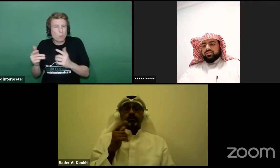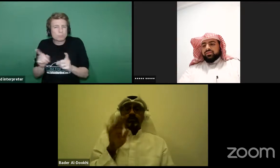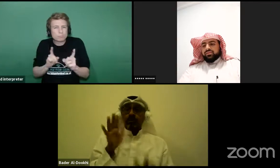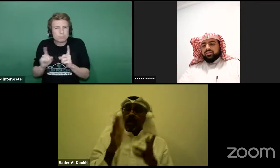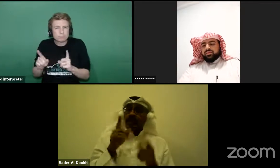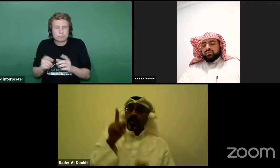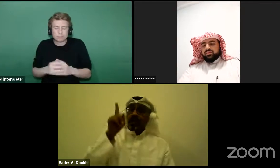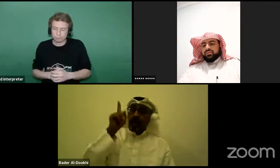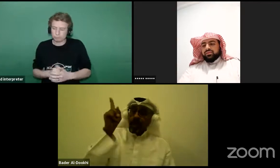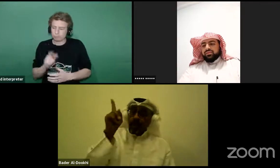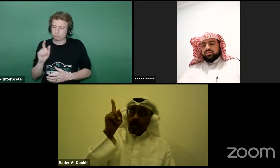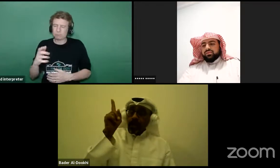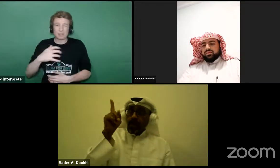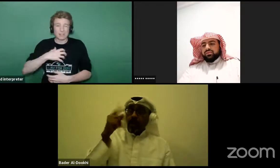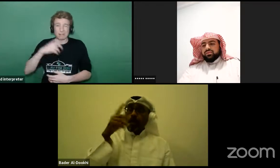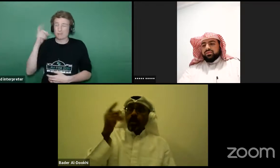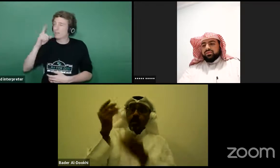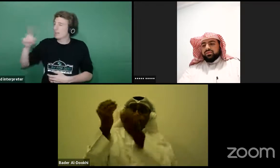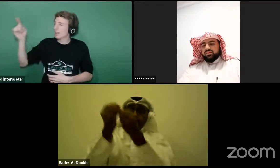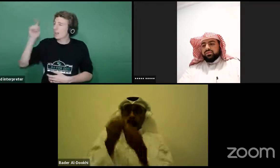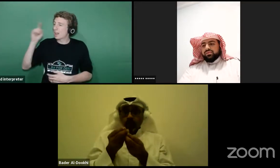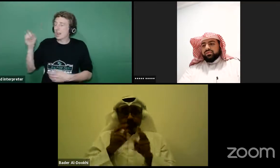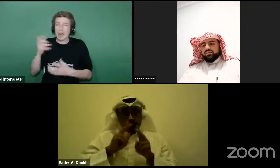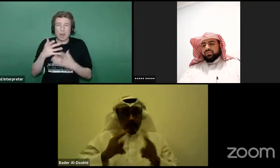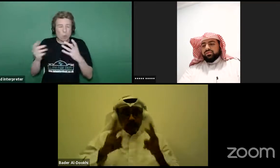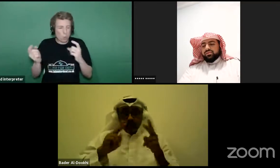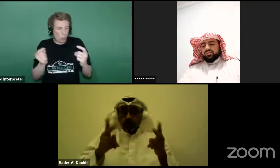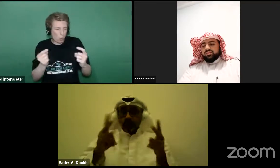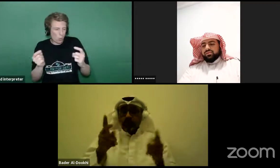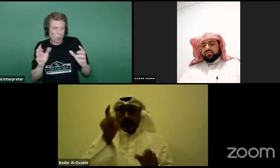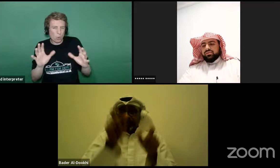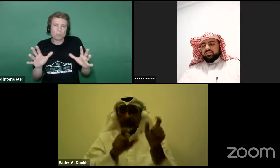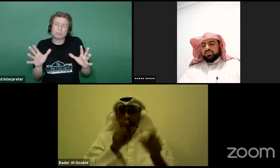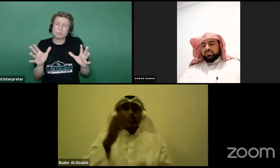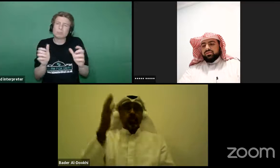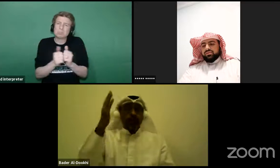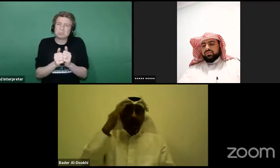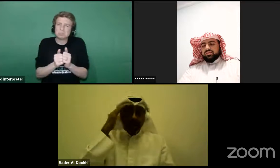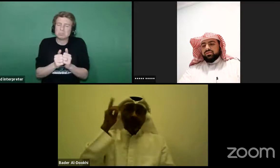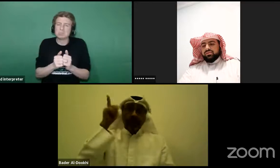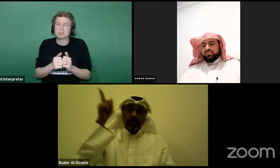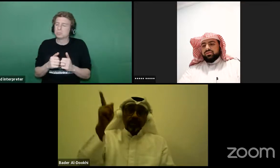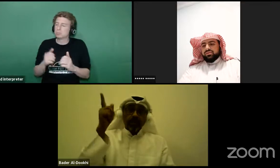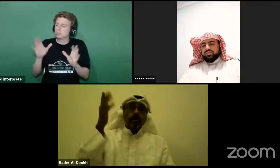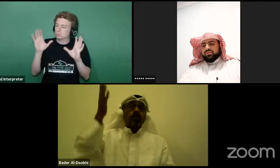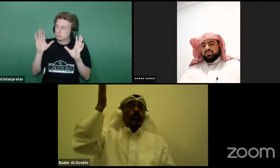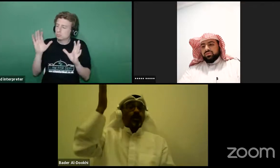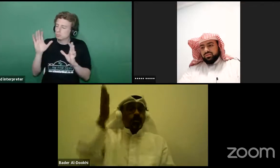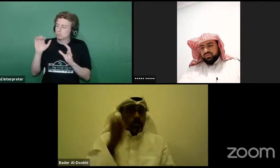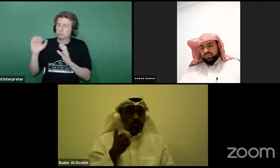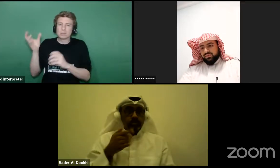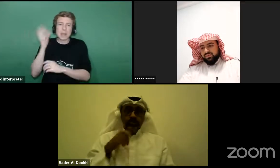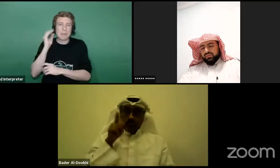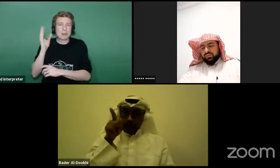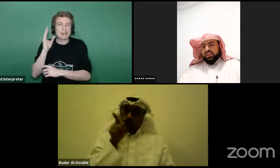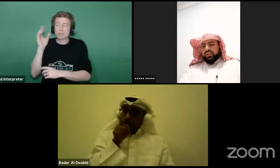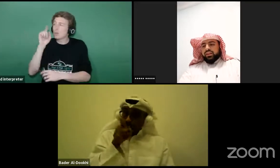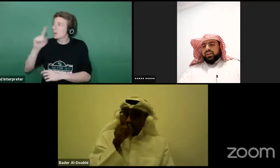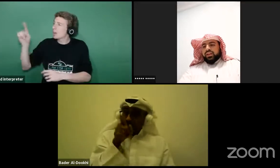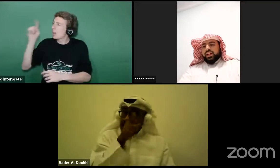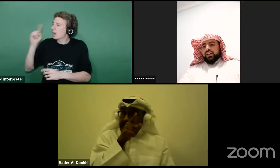adjust all matters of difference among you, and obey Allah and his Messenger, if you are believers.